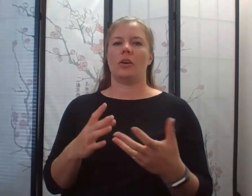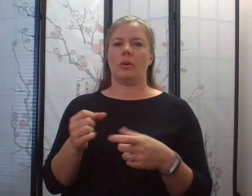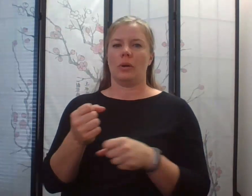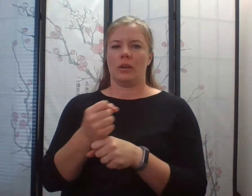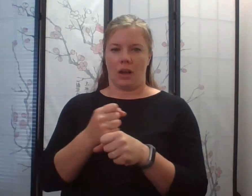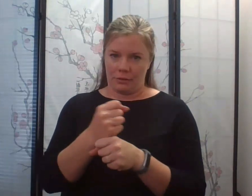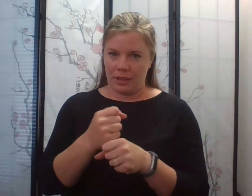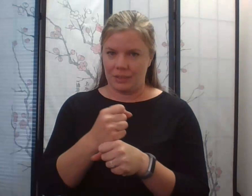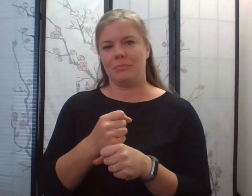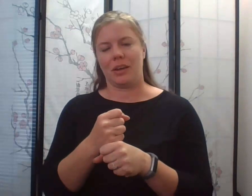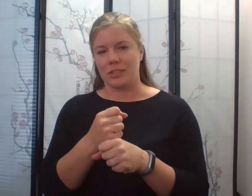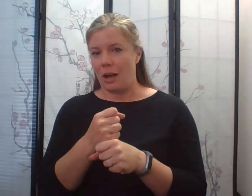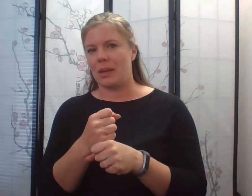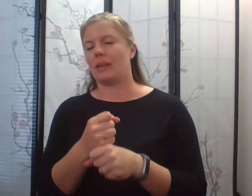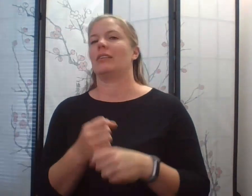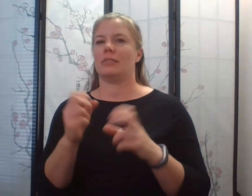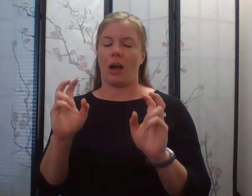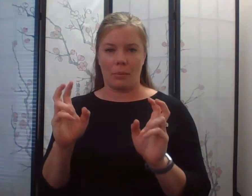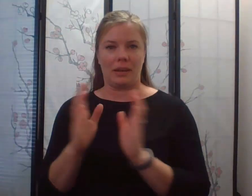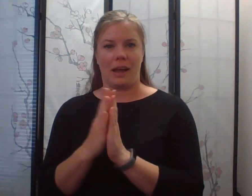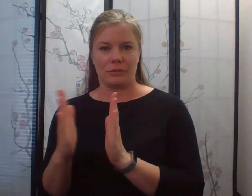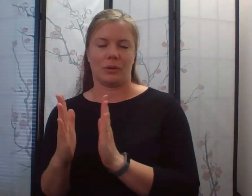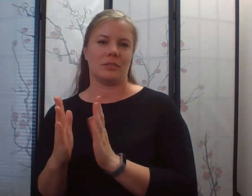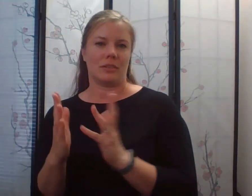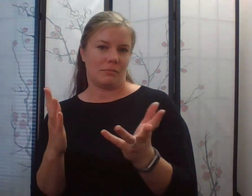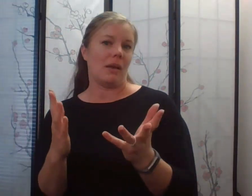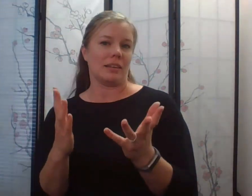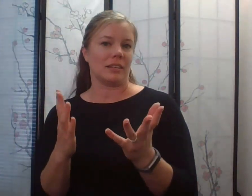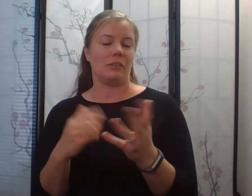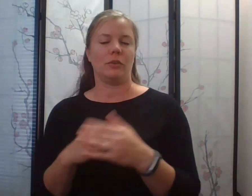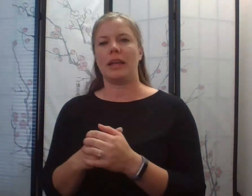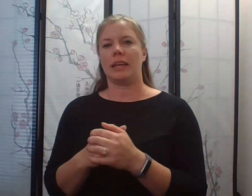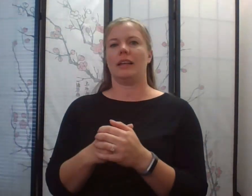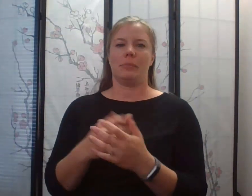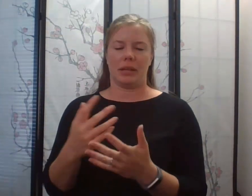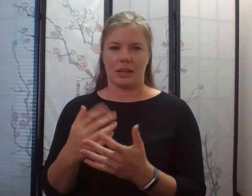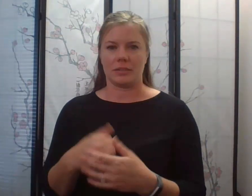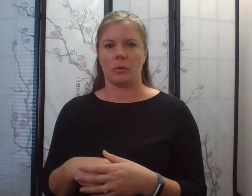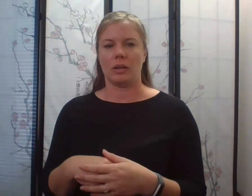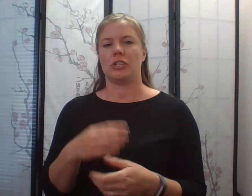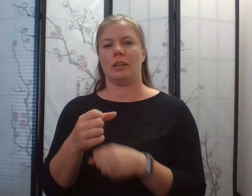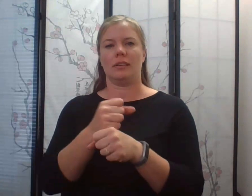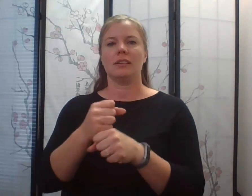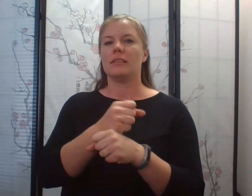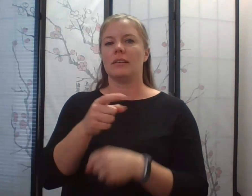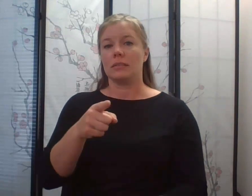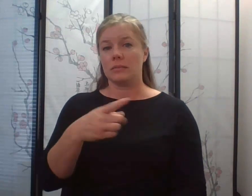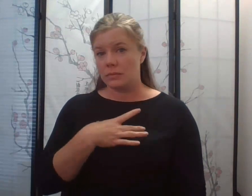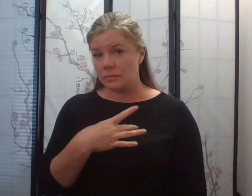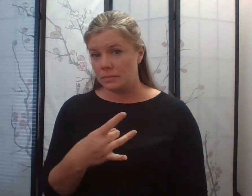Okay, so coffee being our topic, the comment afterwards asking if you like it, and being a yes, no question.